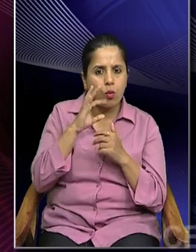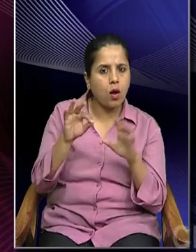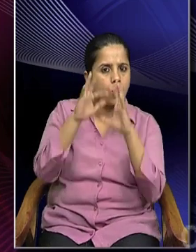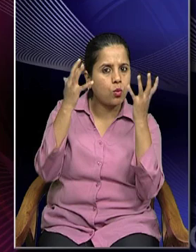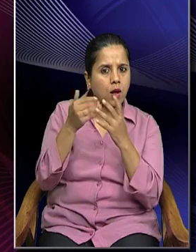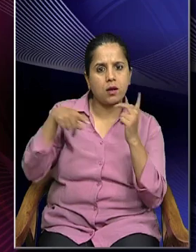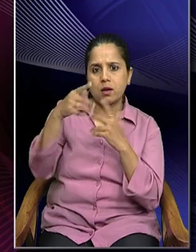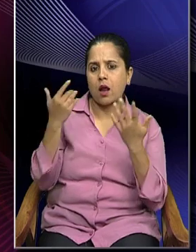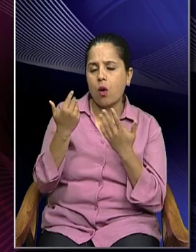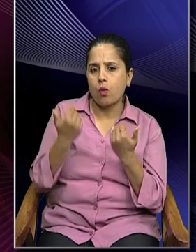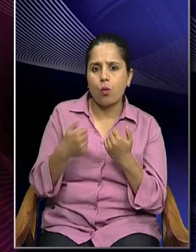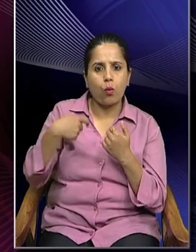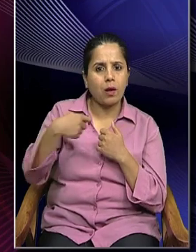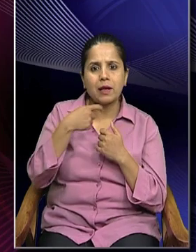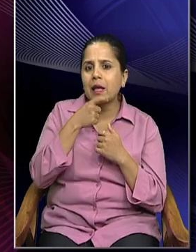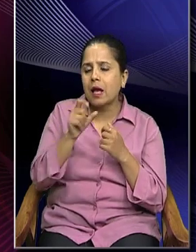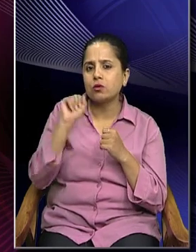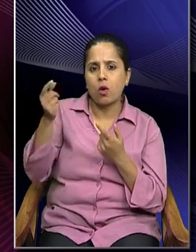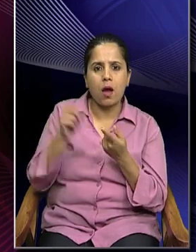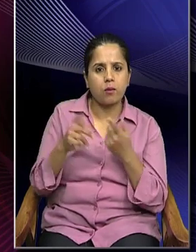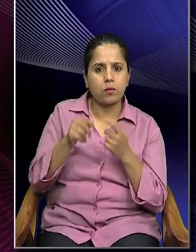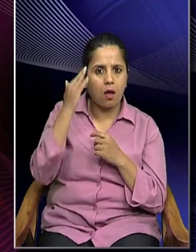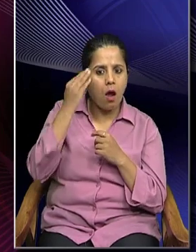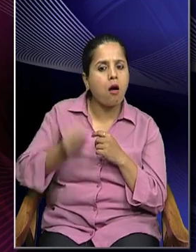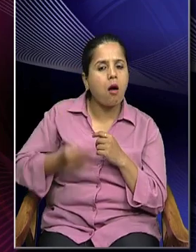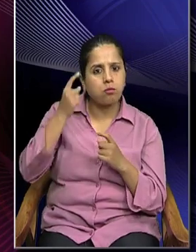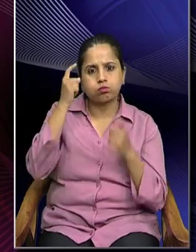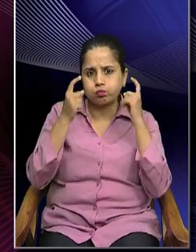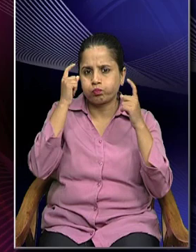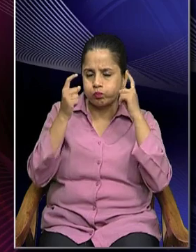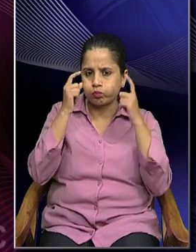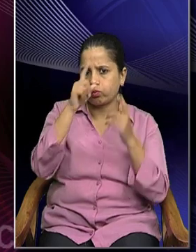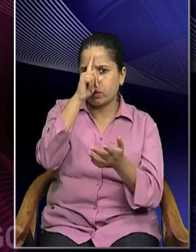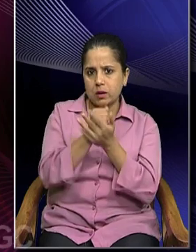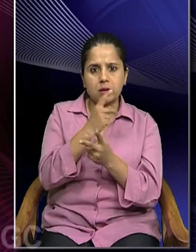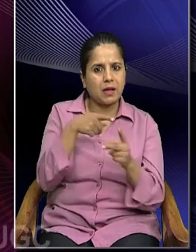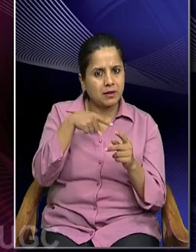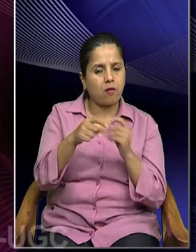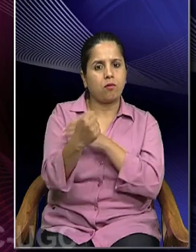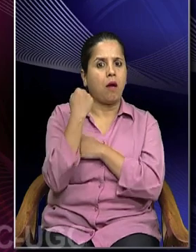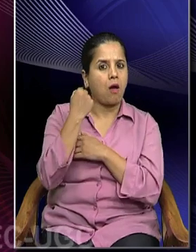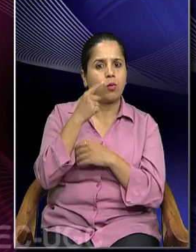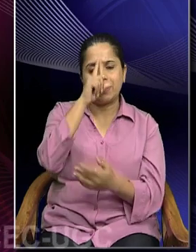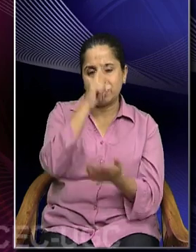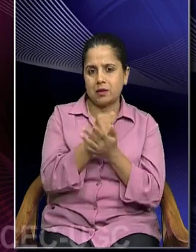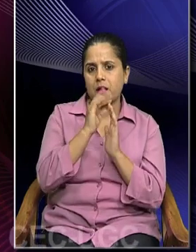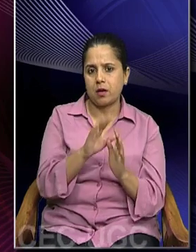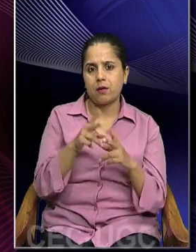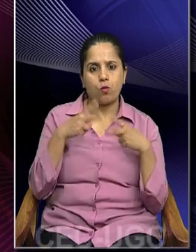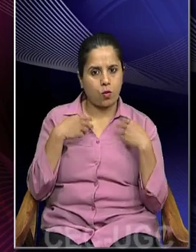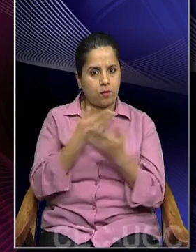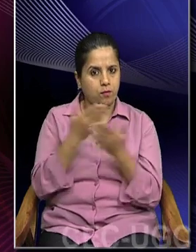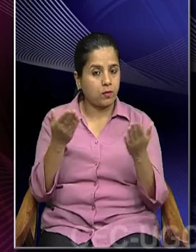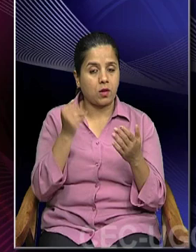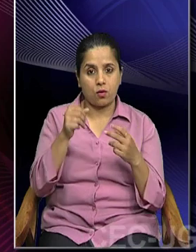world business cases, enhancing their critical thinking and the decision making skills. And also, when